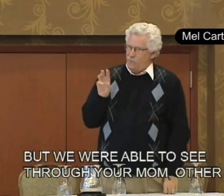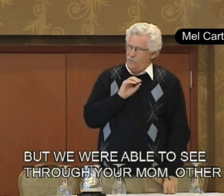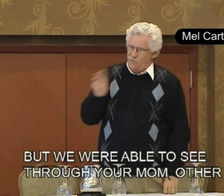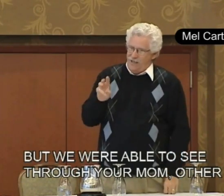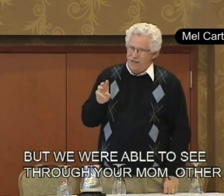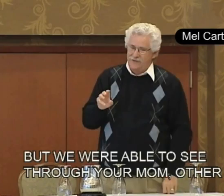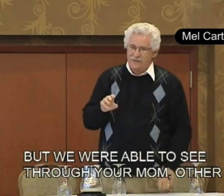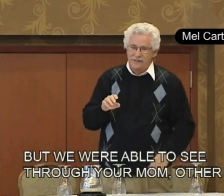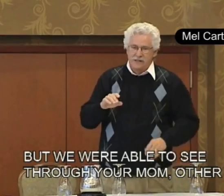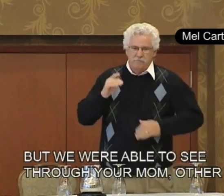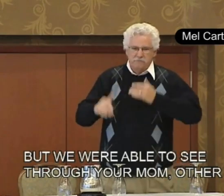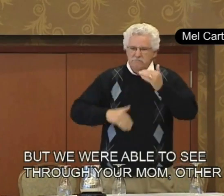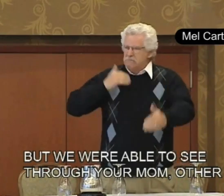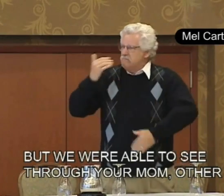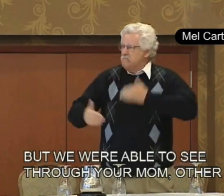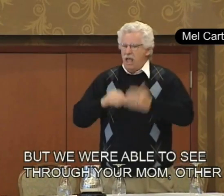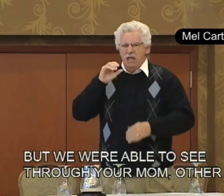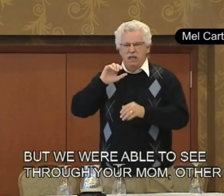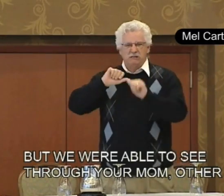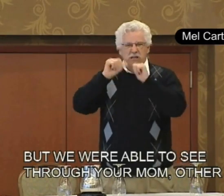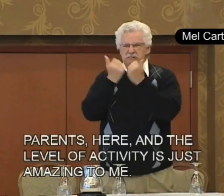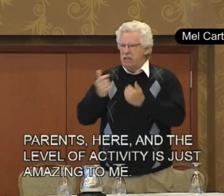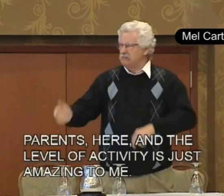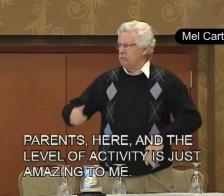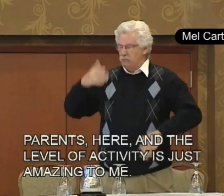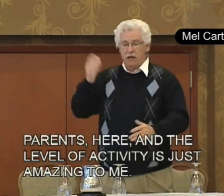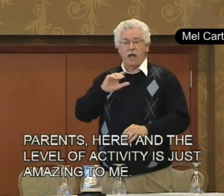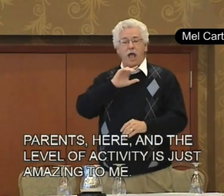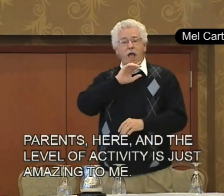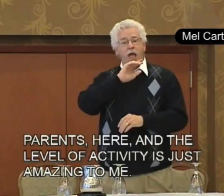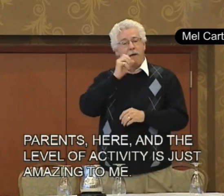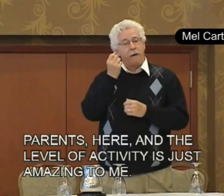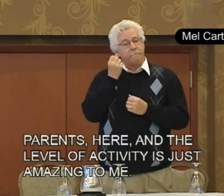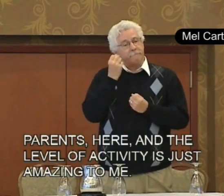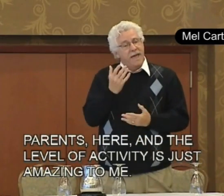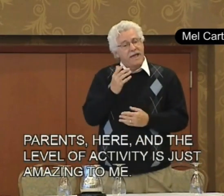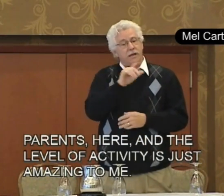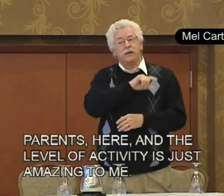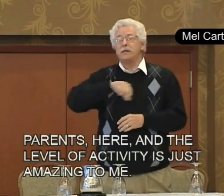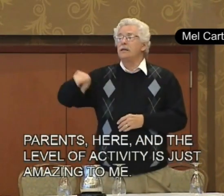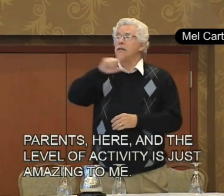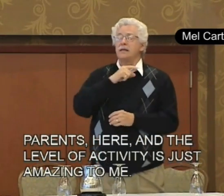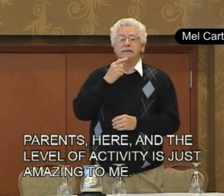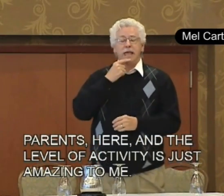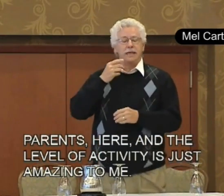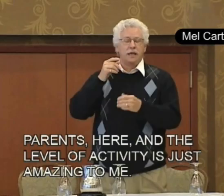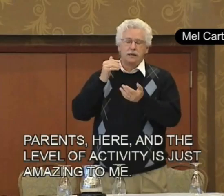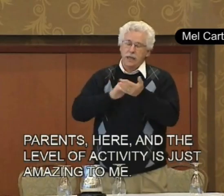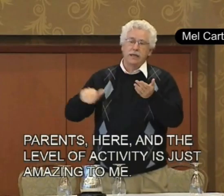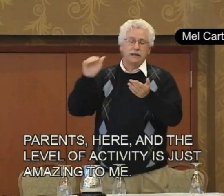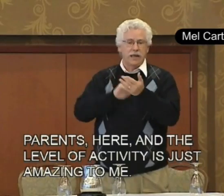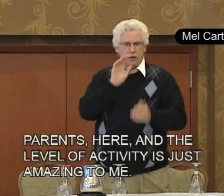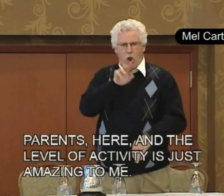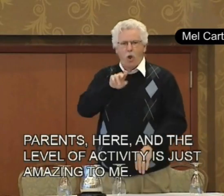and the level of activity is just amazing to me just active people but many people say